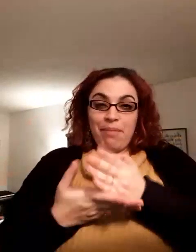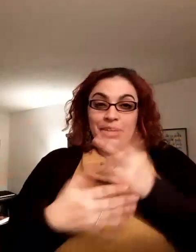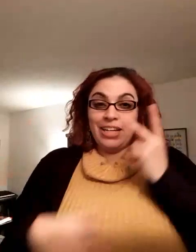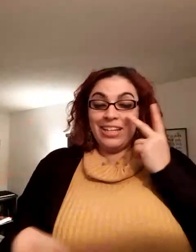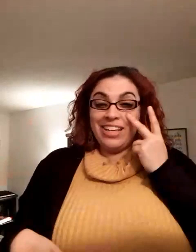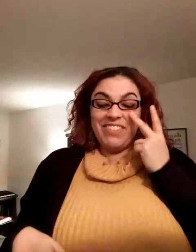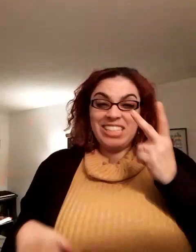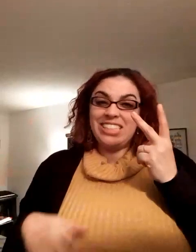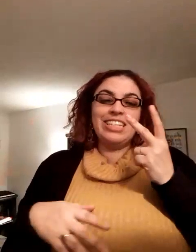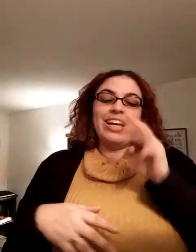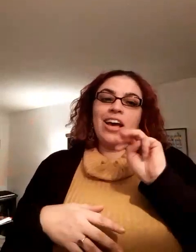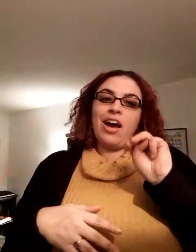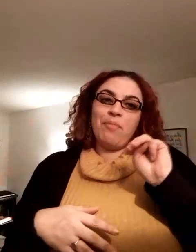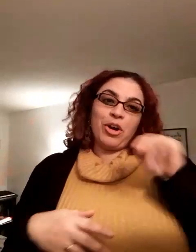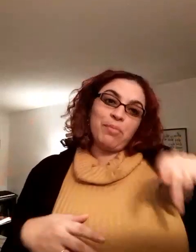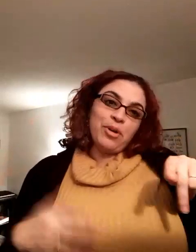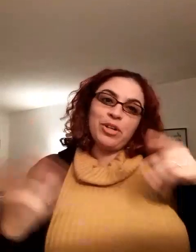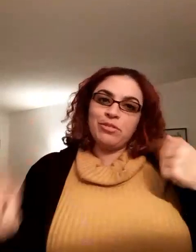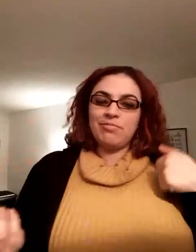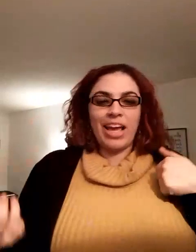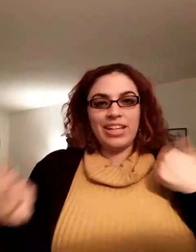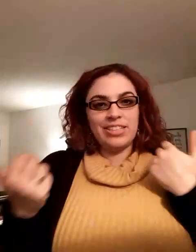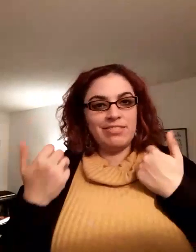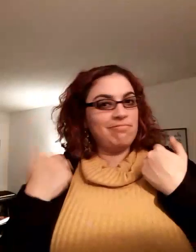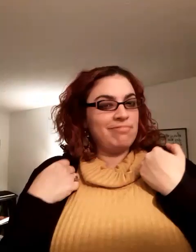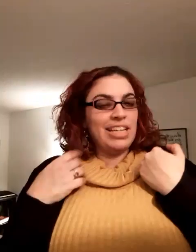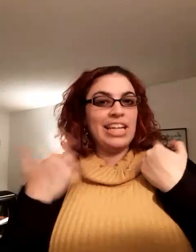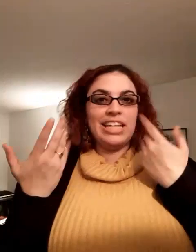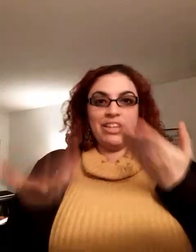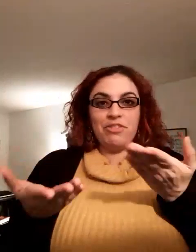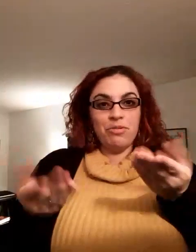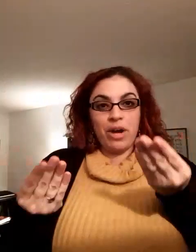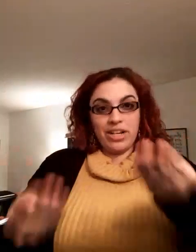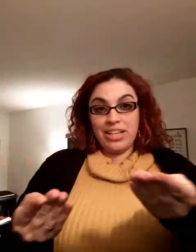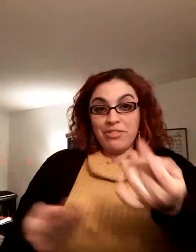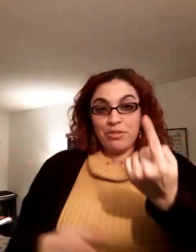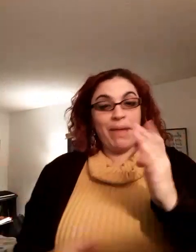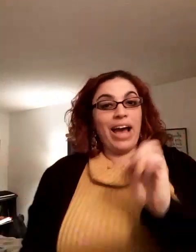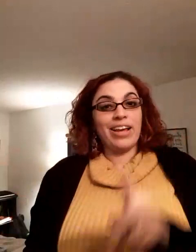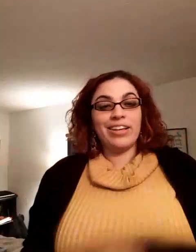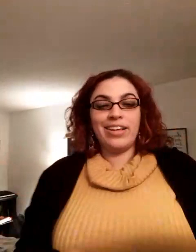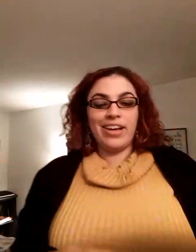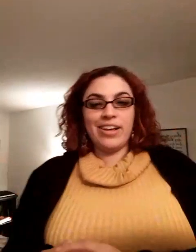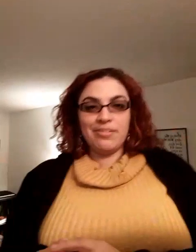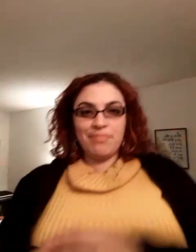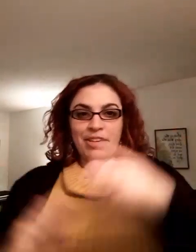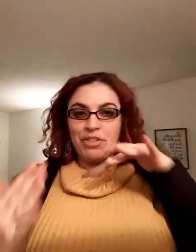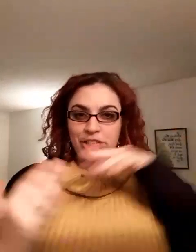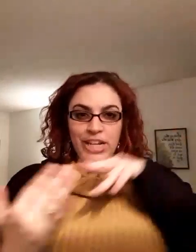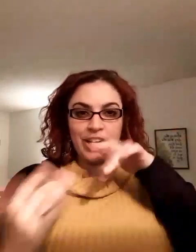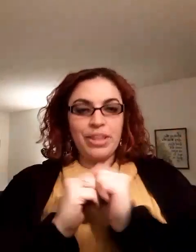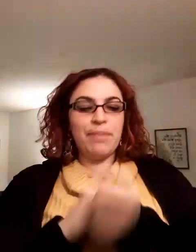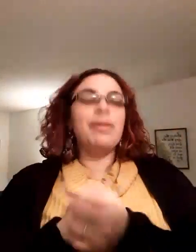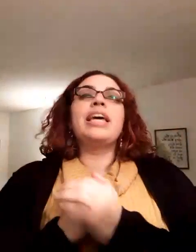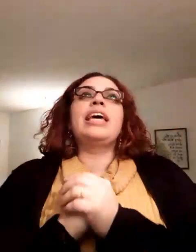stopping. If I see a Marco Polo, I can give you one back if you're studying with him.